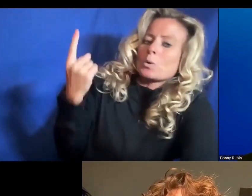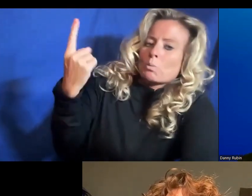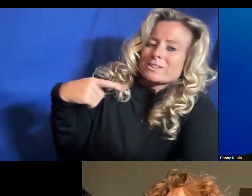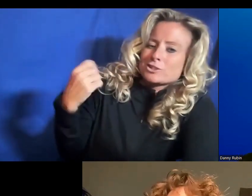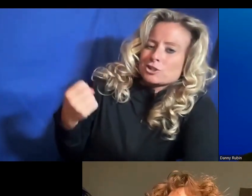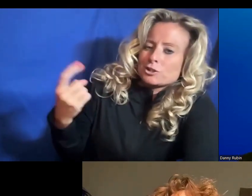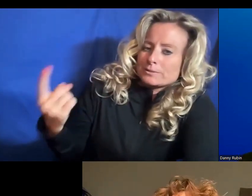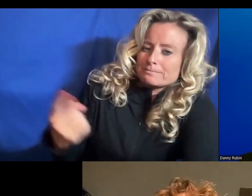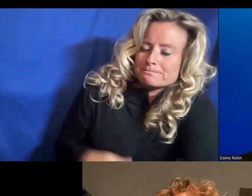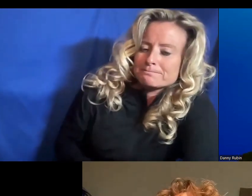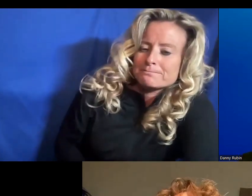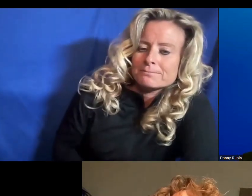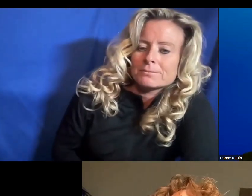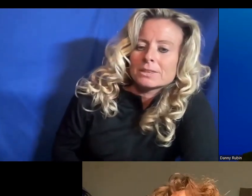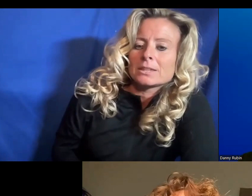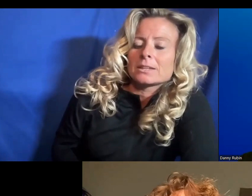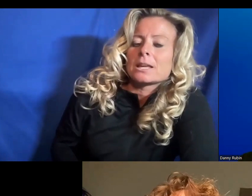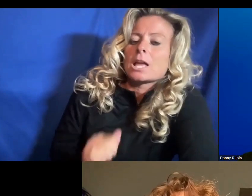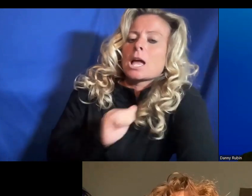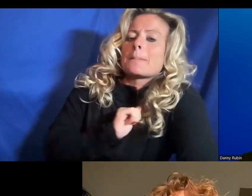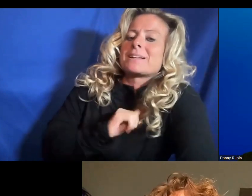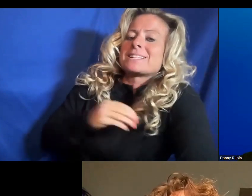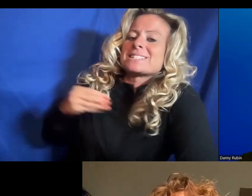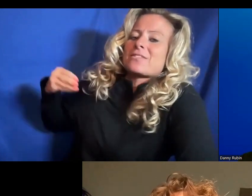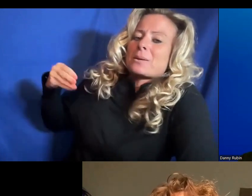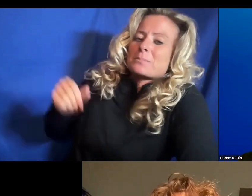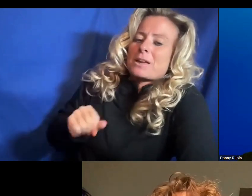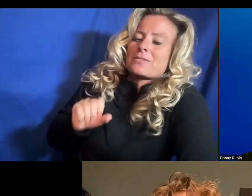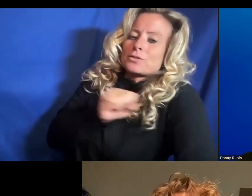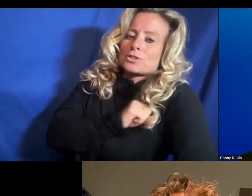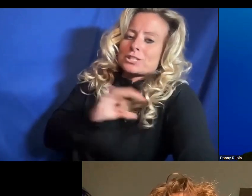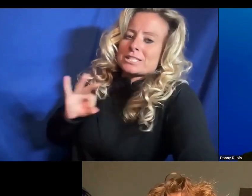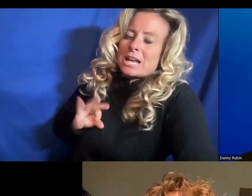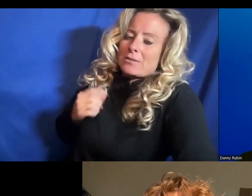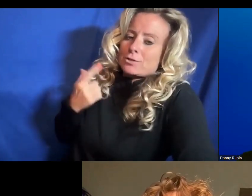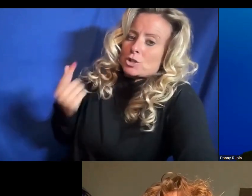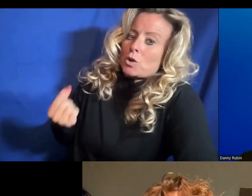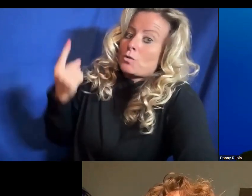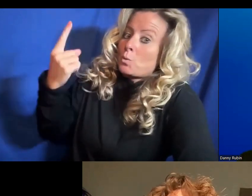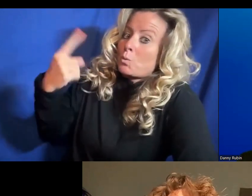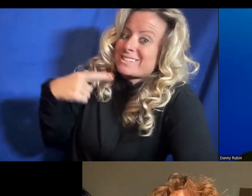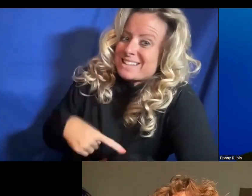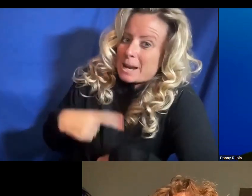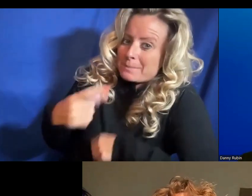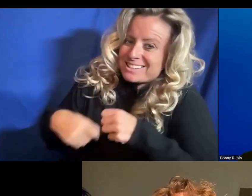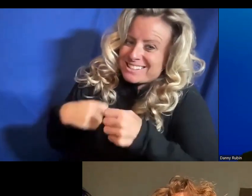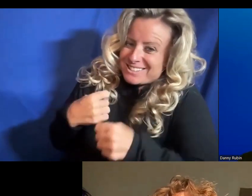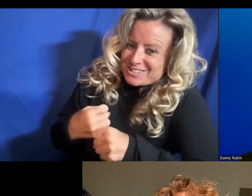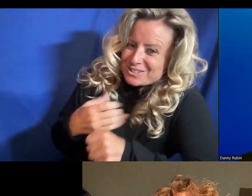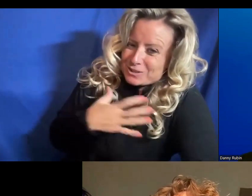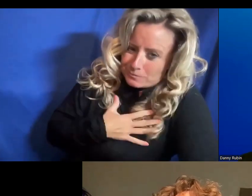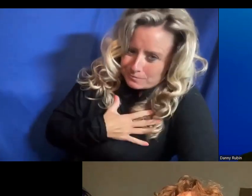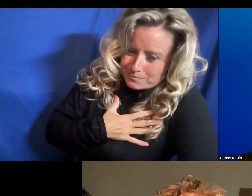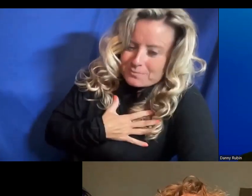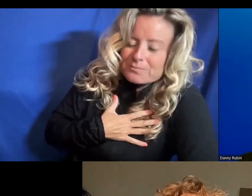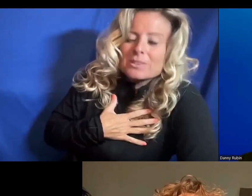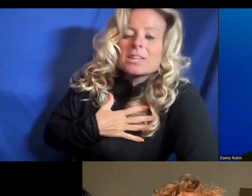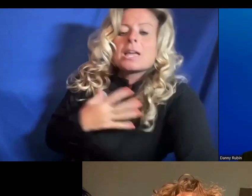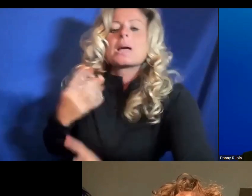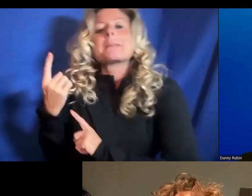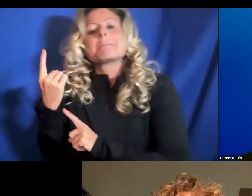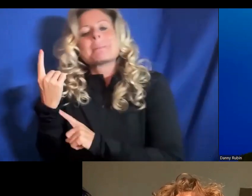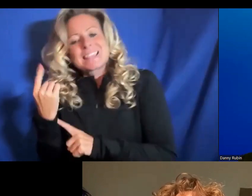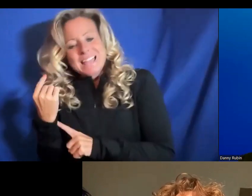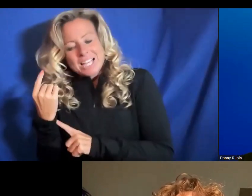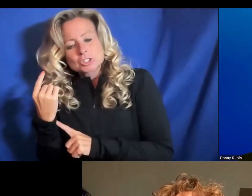I pay for my staff to do one a year. We also, this past year,